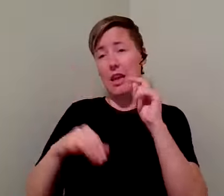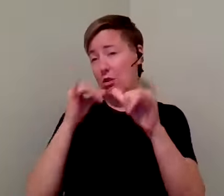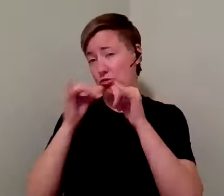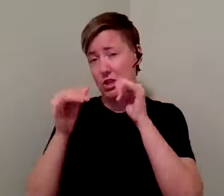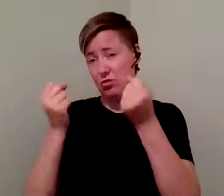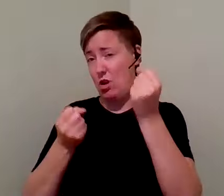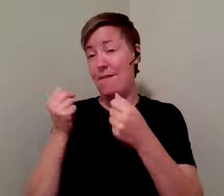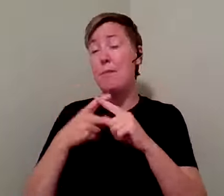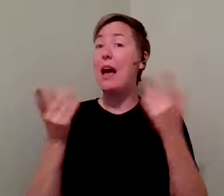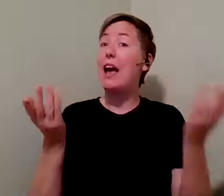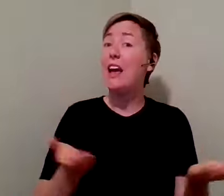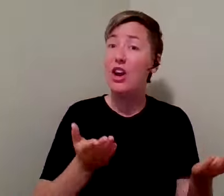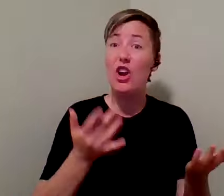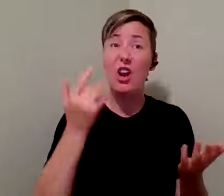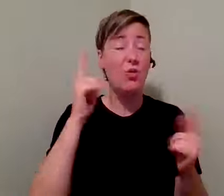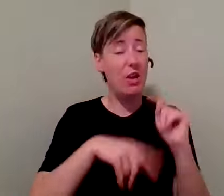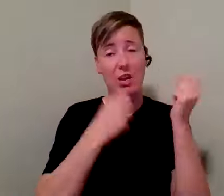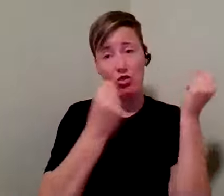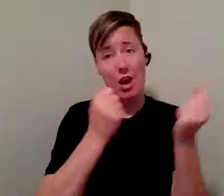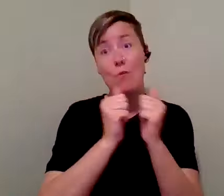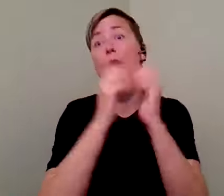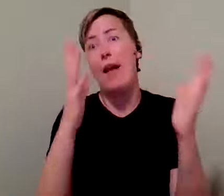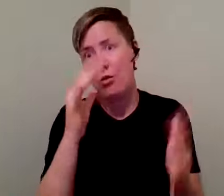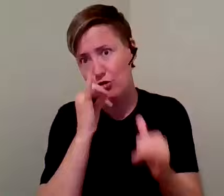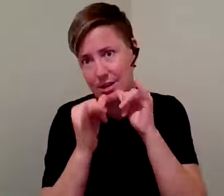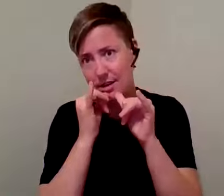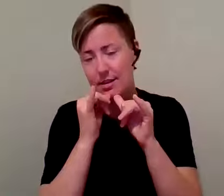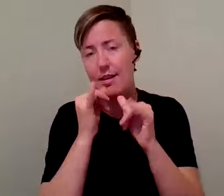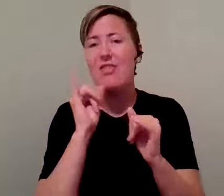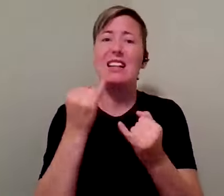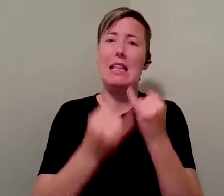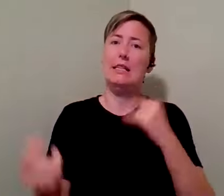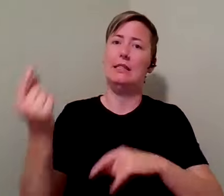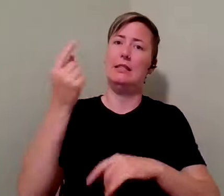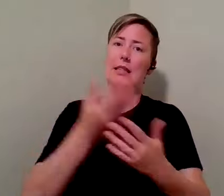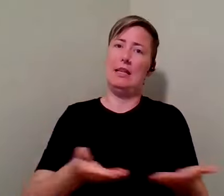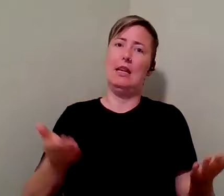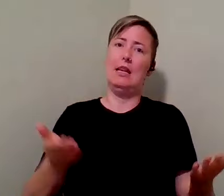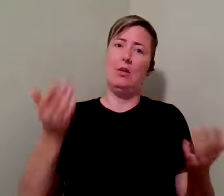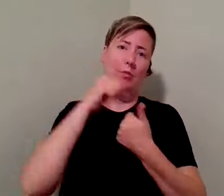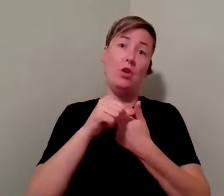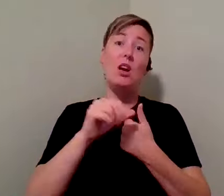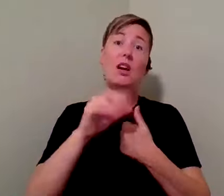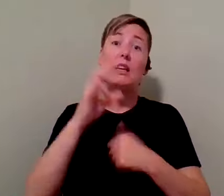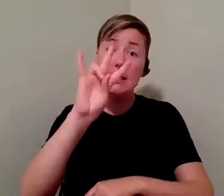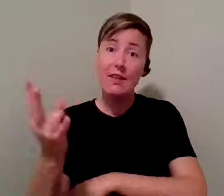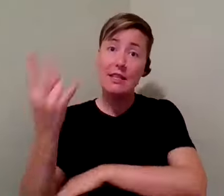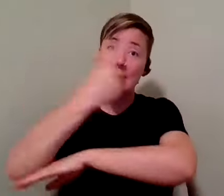ride. That's the last thing I remember. 7 days later, I woke up in hospital. I'd been in a coma. I'd gone off